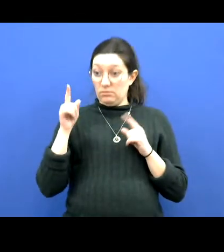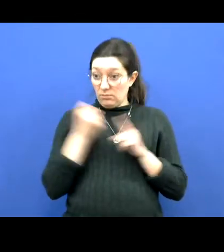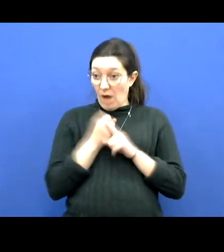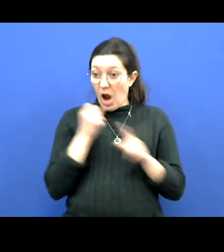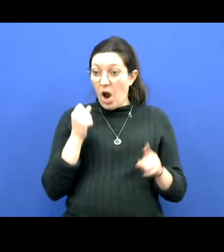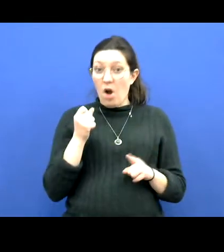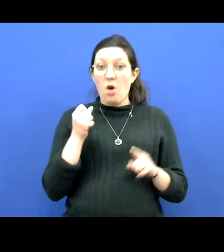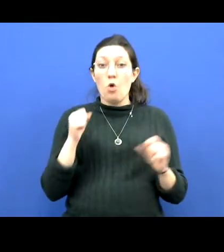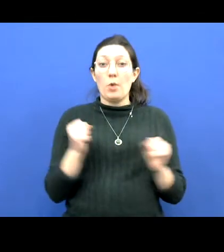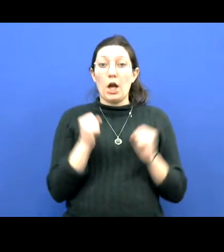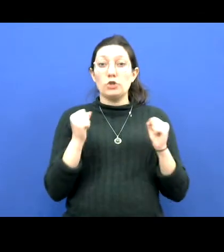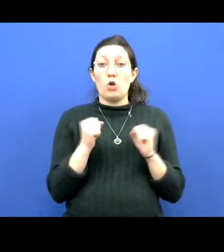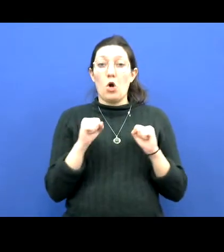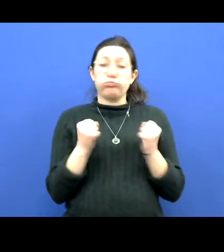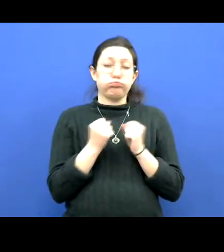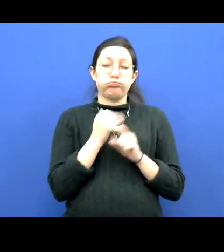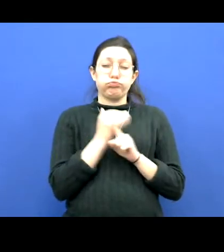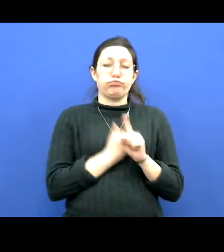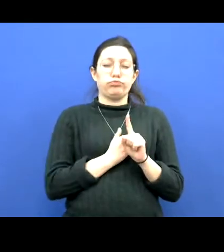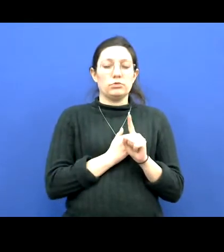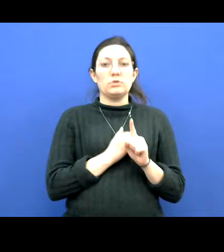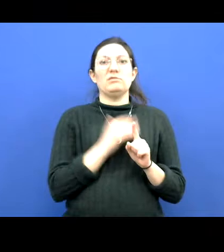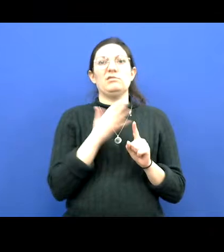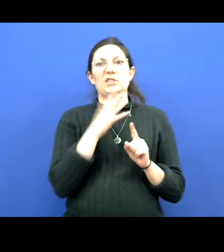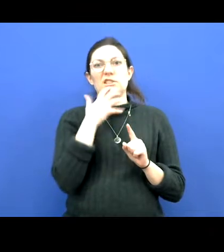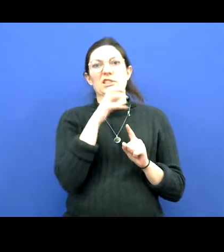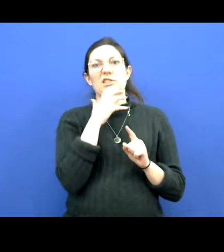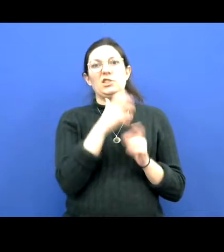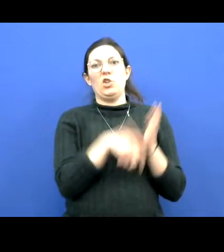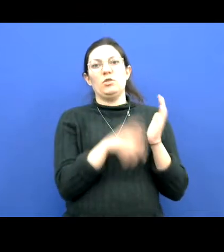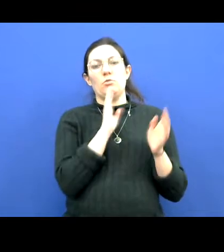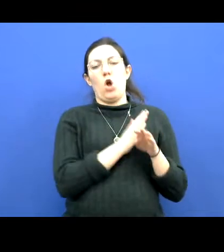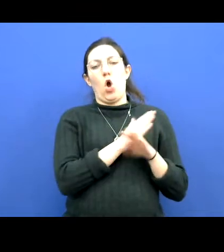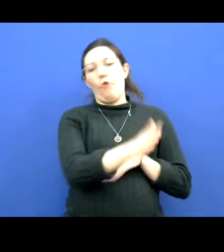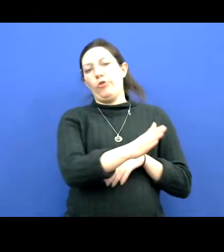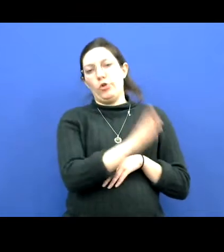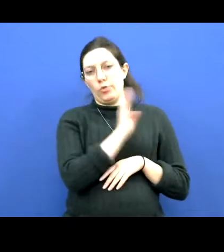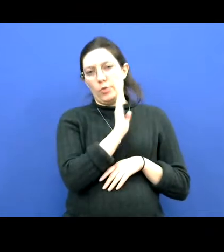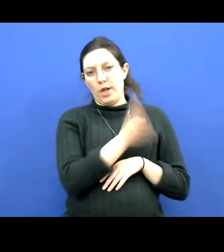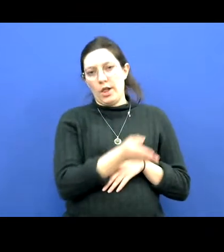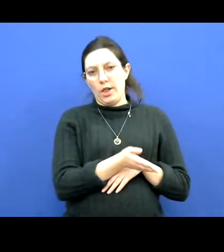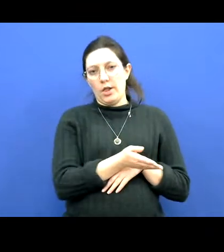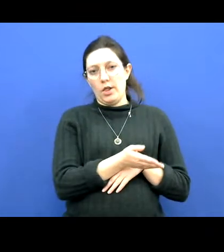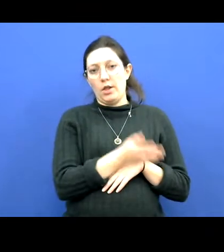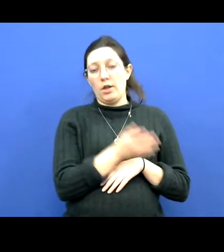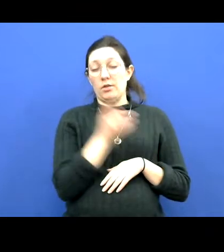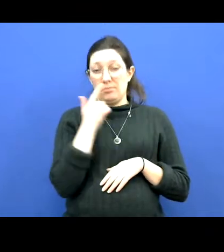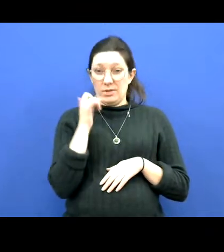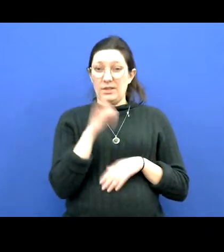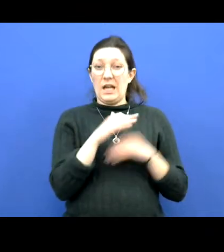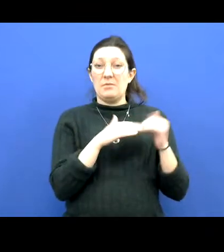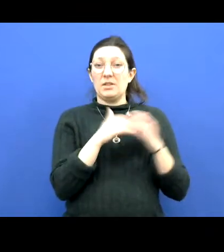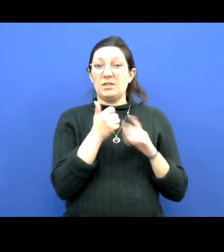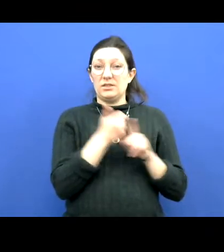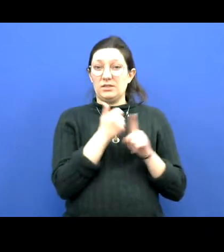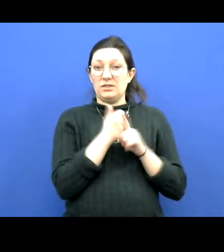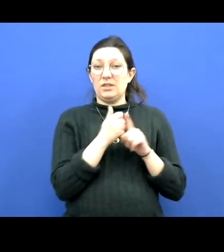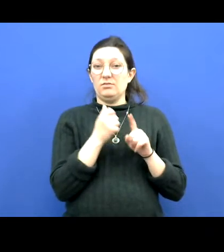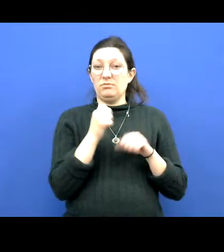harsh winter, our heating costs are going to be over because when it's a masonry building, so we have to keep it